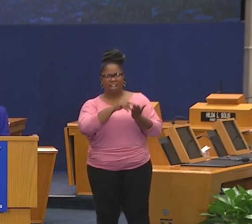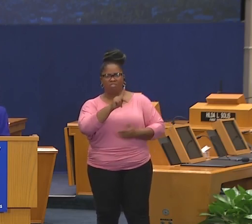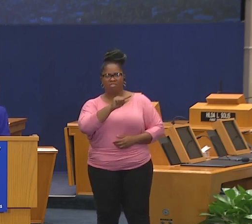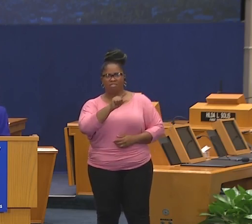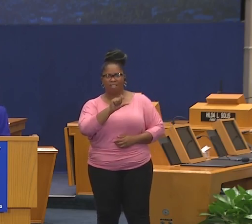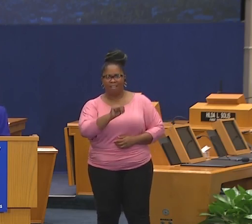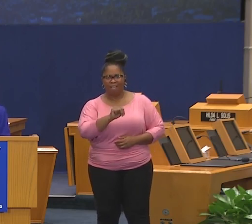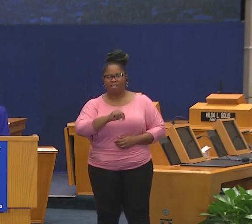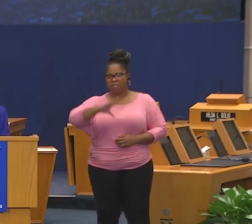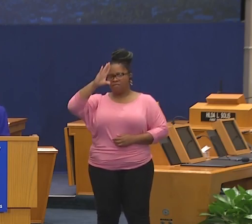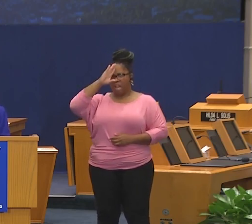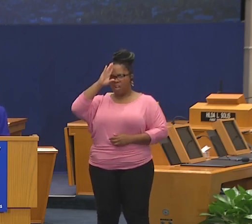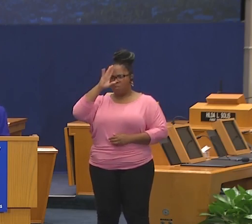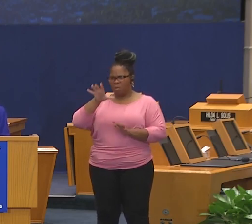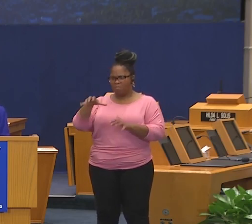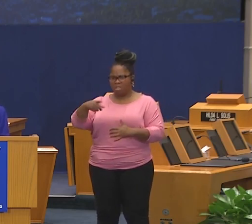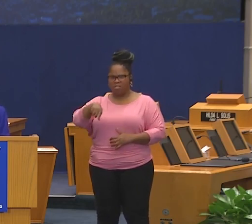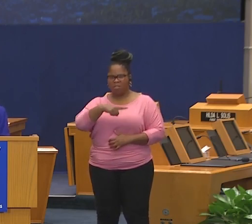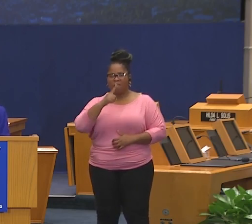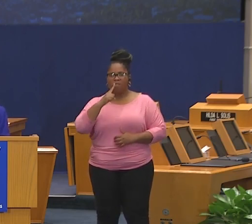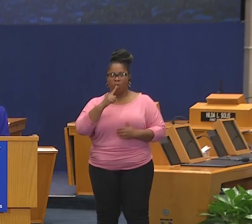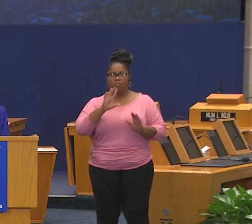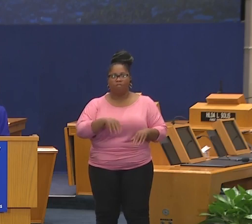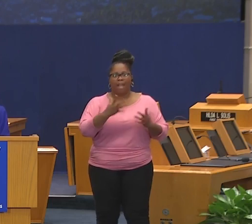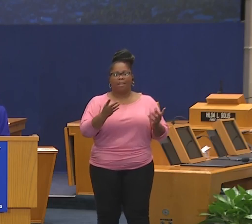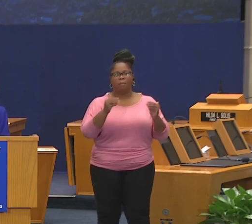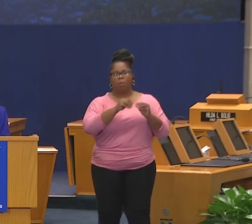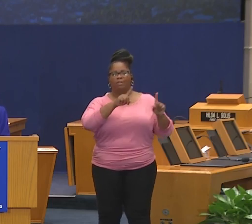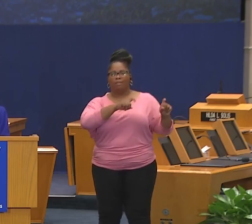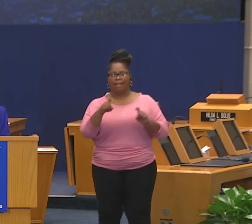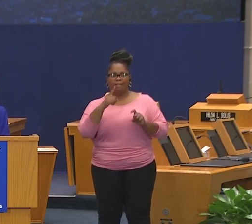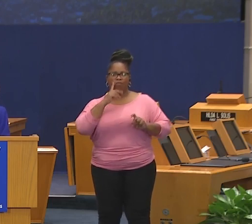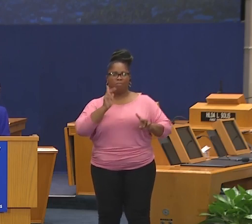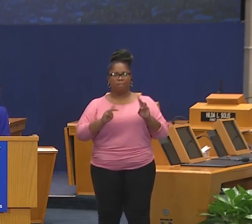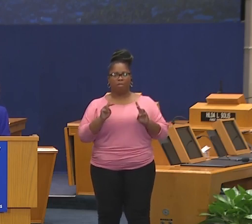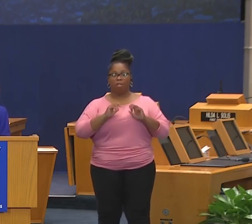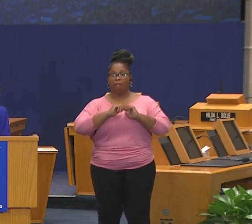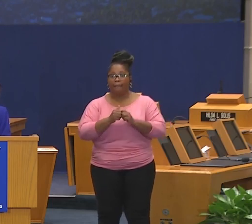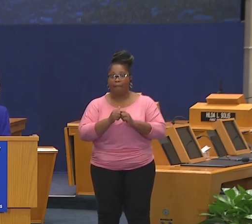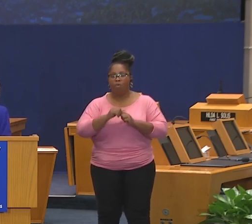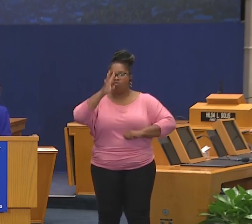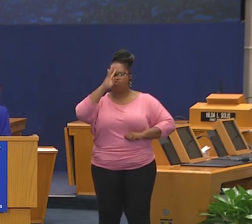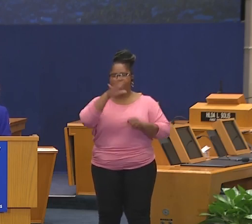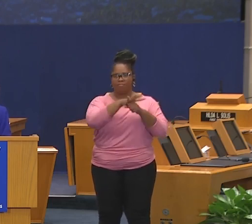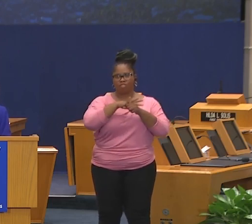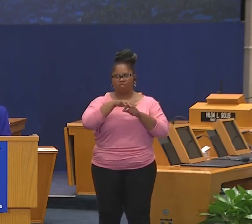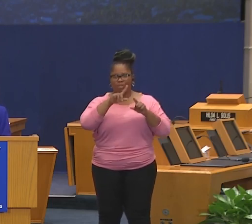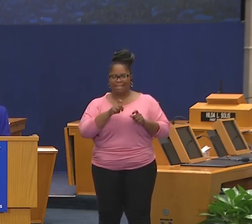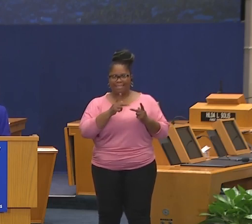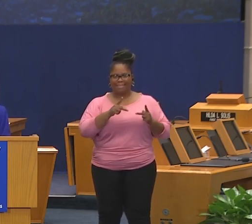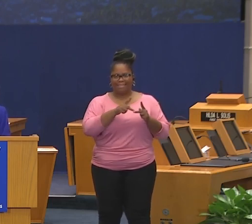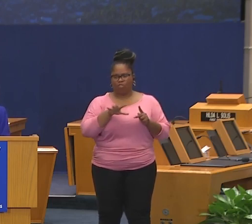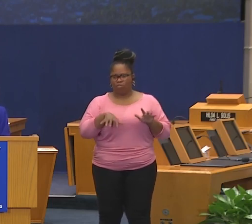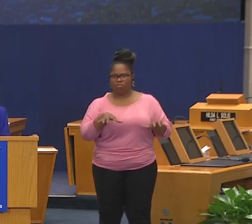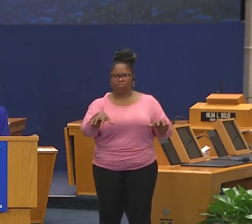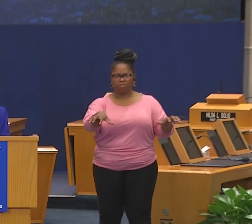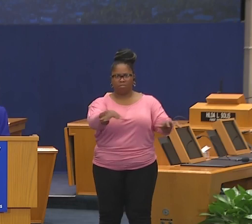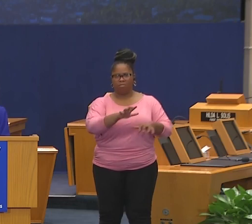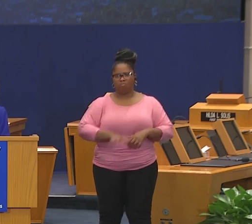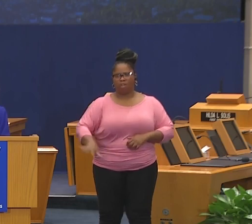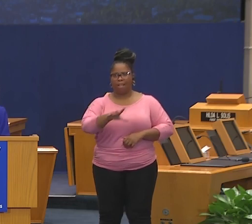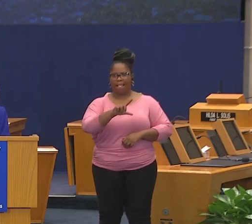increasing capacity for symptomatic people to be tested by creating regional testing centers throughout the county. And many of